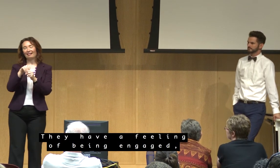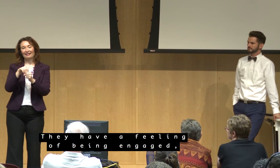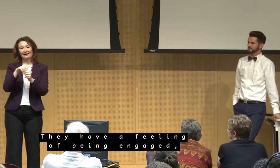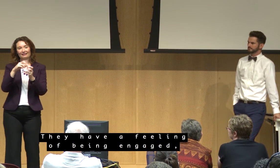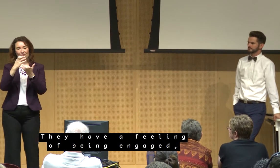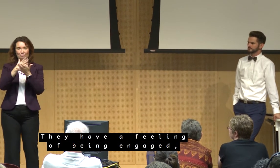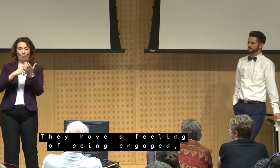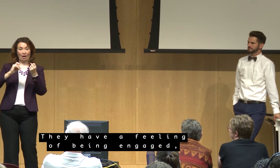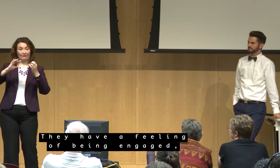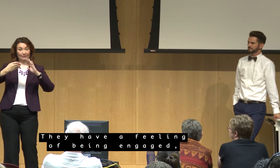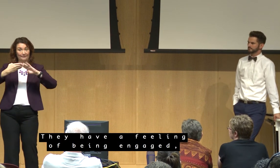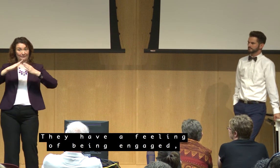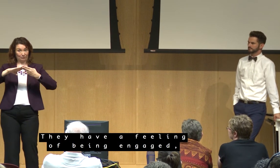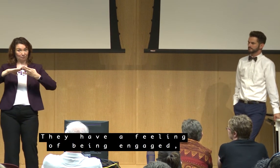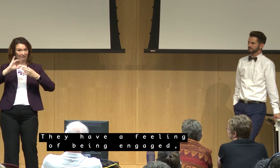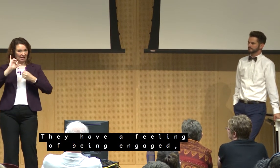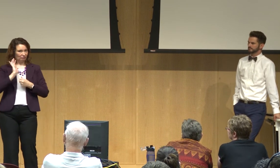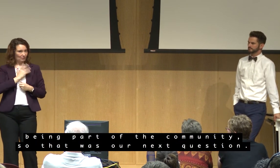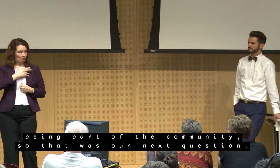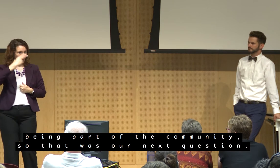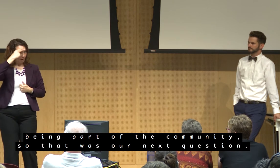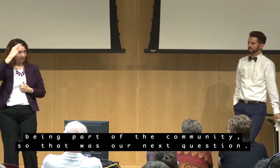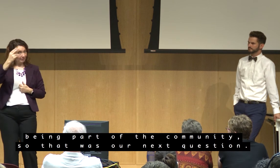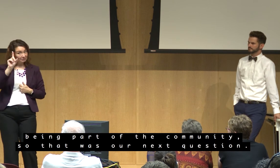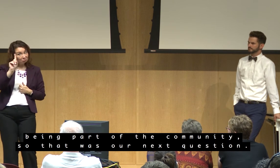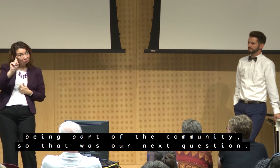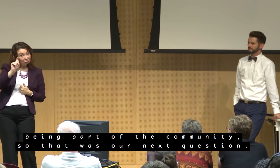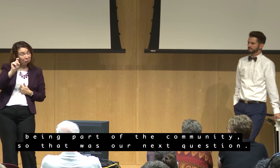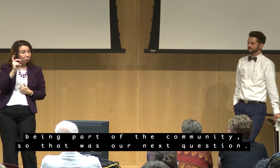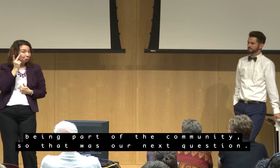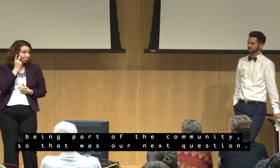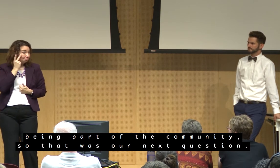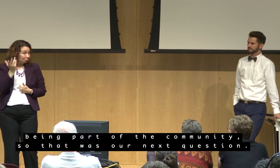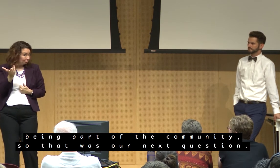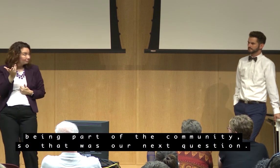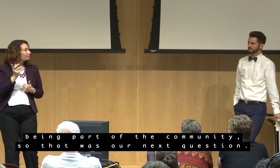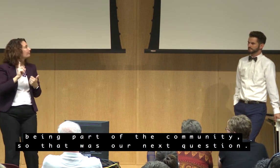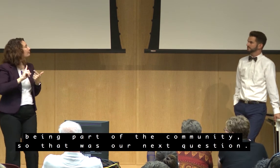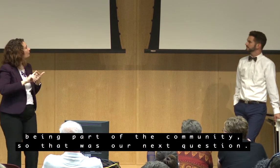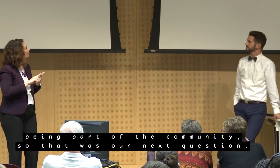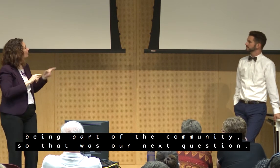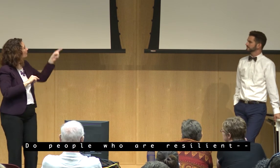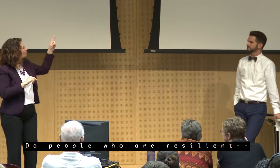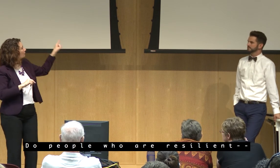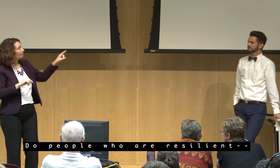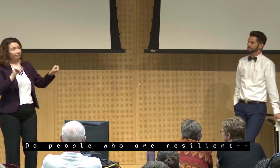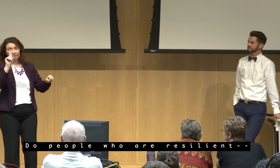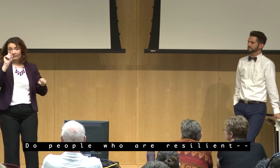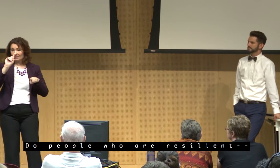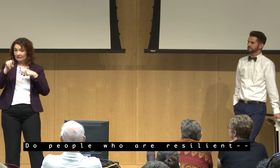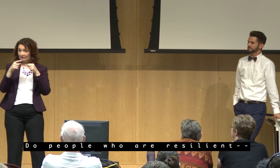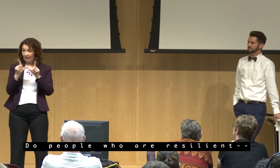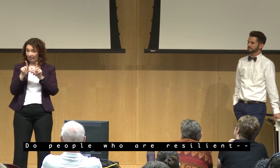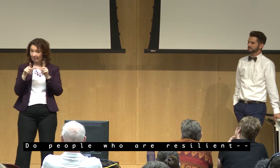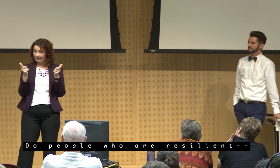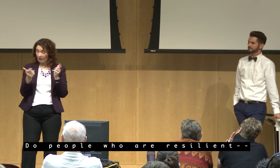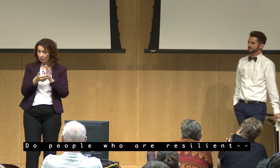being engaged, being part of the community. So that was our next question. Do people who